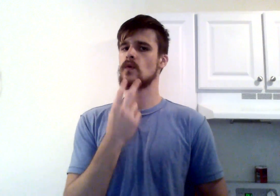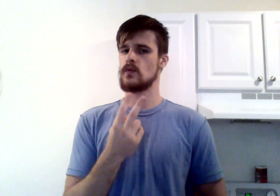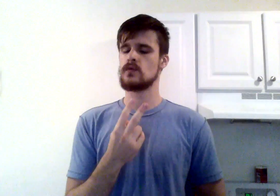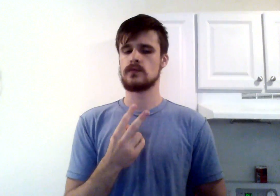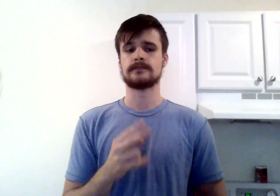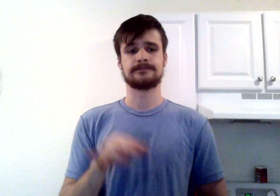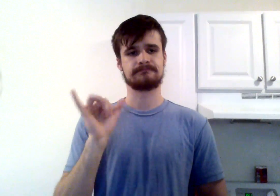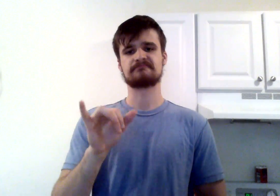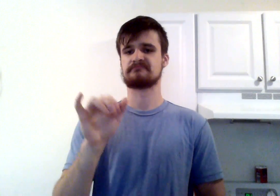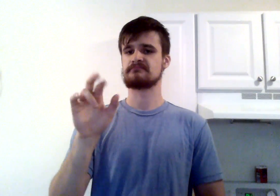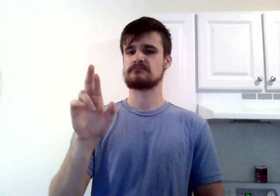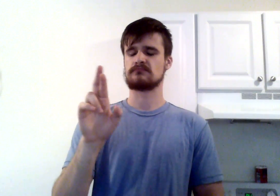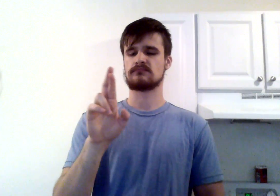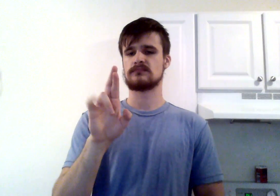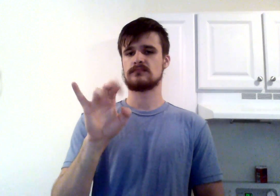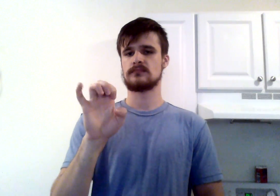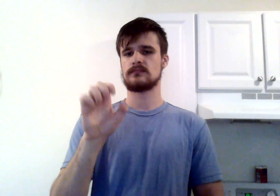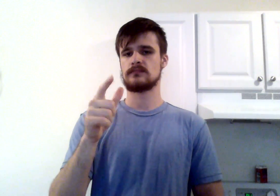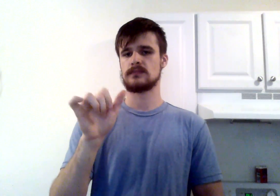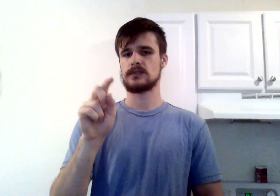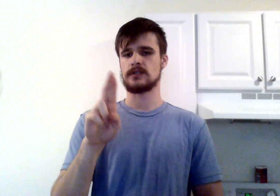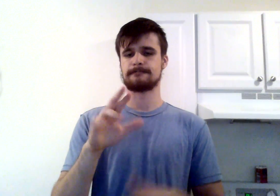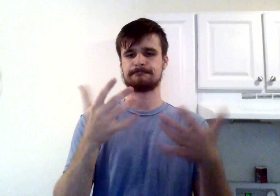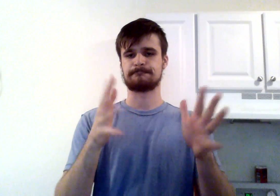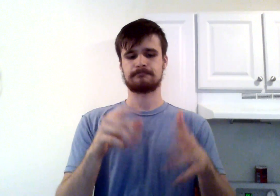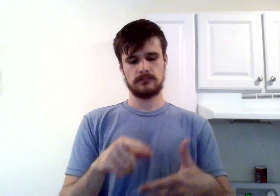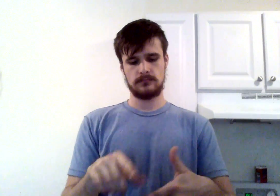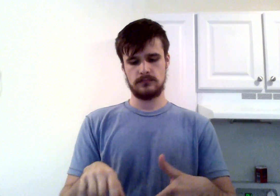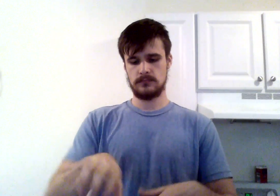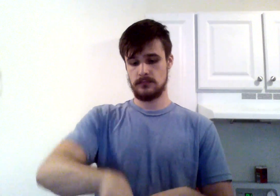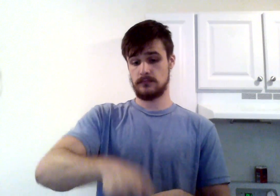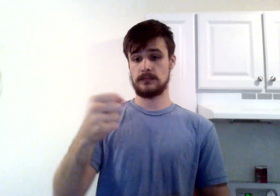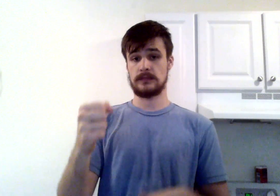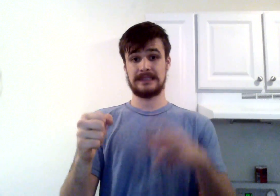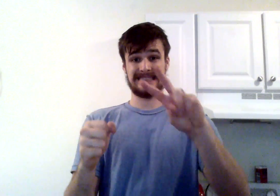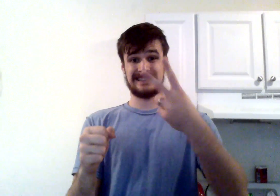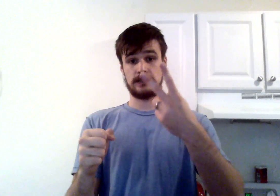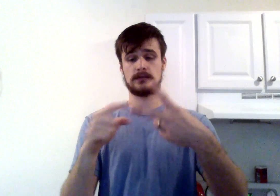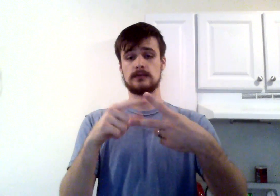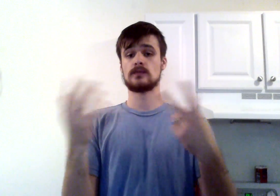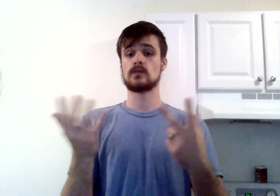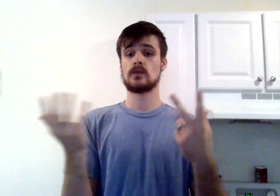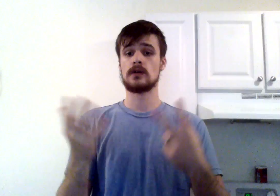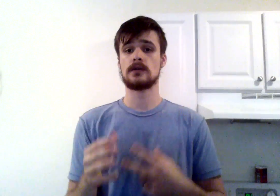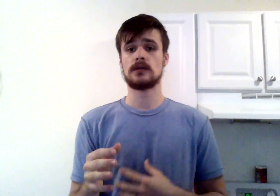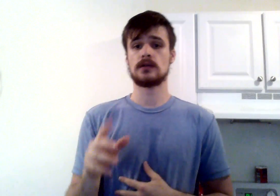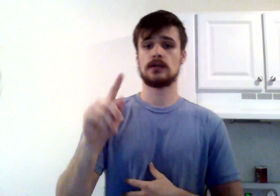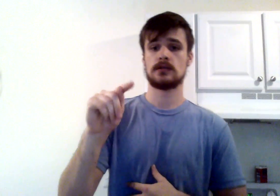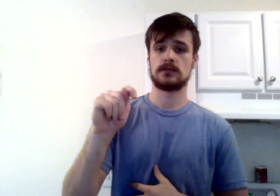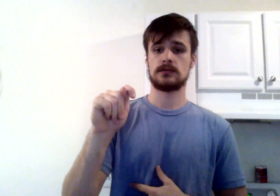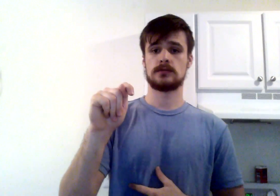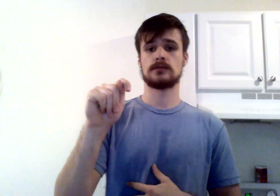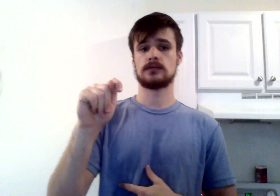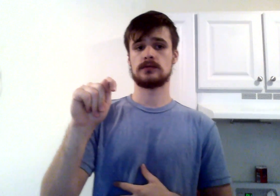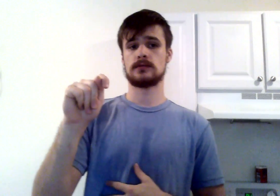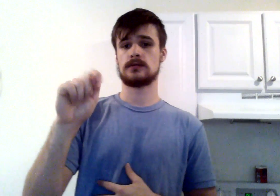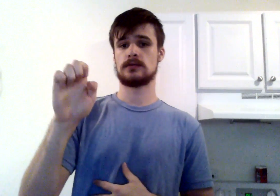And we have timbre. It's the way your voice feels. Again, the research shows that we prefer voices which are rich, smooth,